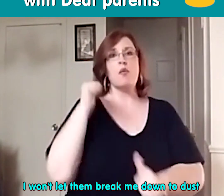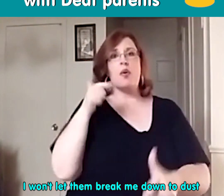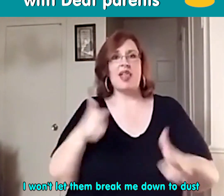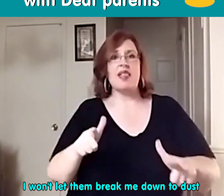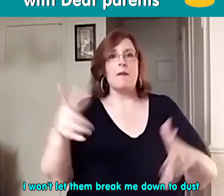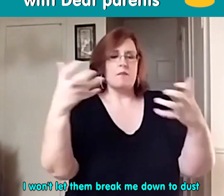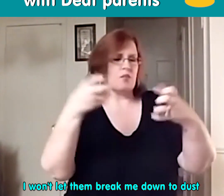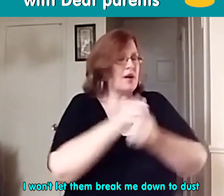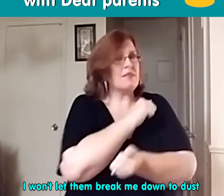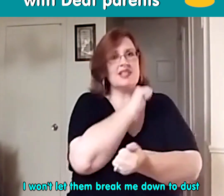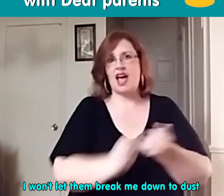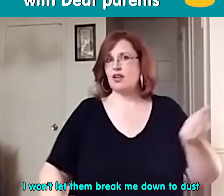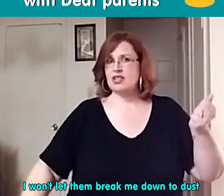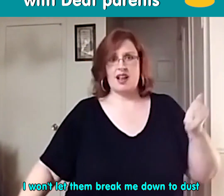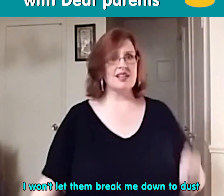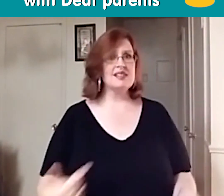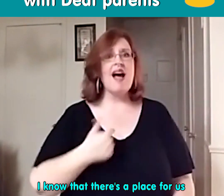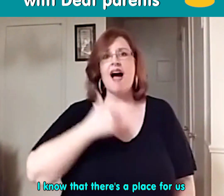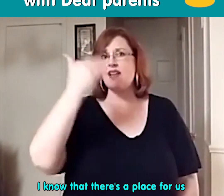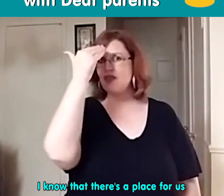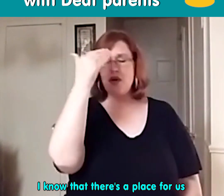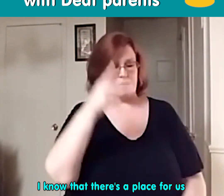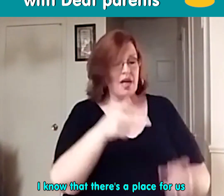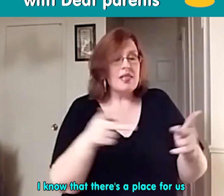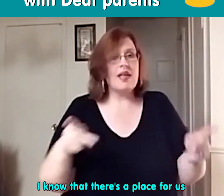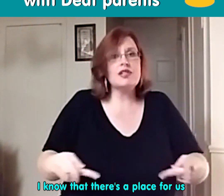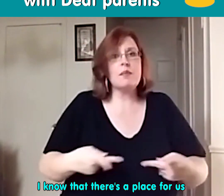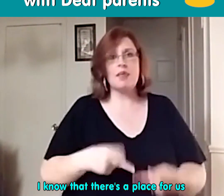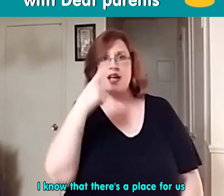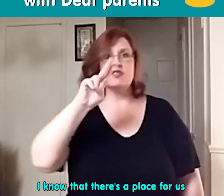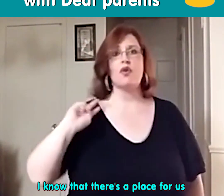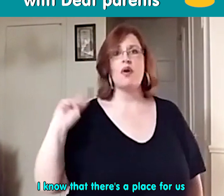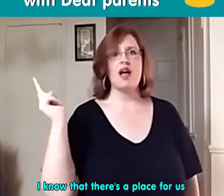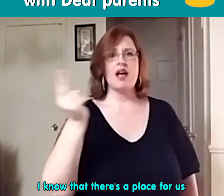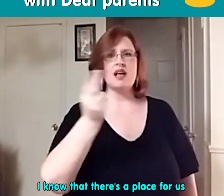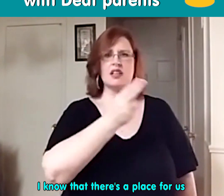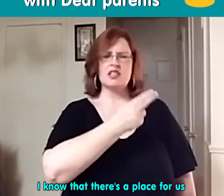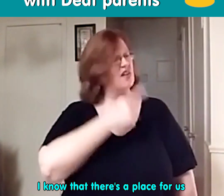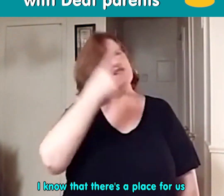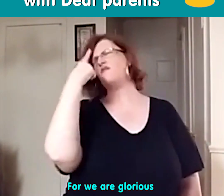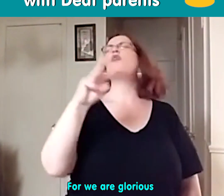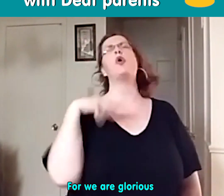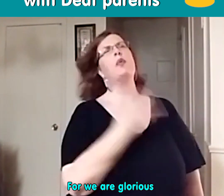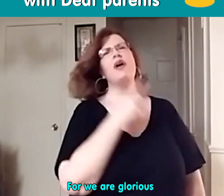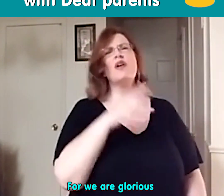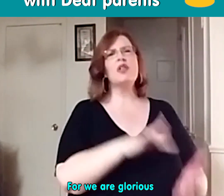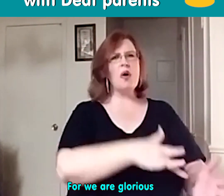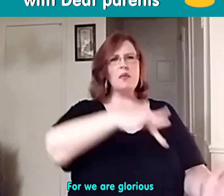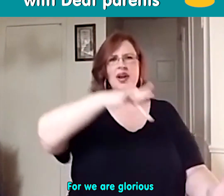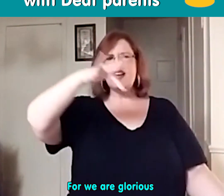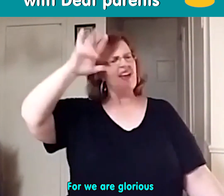This is me. Look out, 'cause here I come, and I'm marching on to the beat